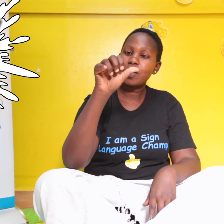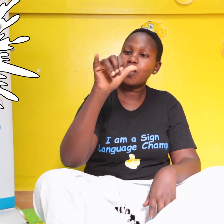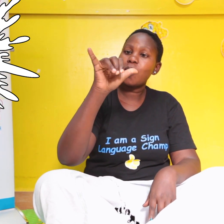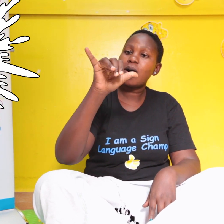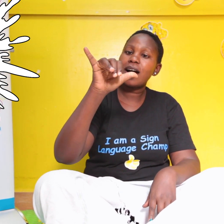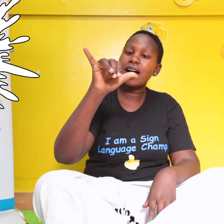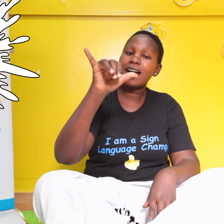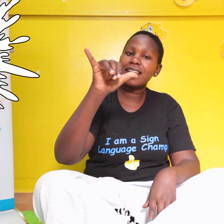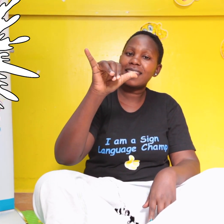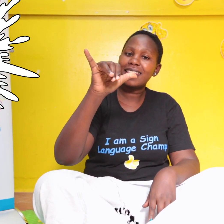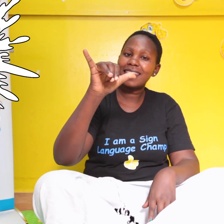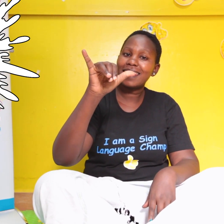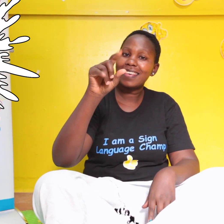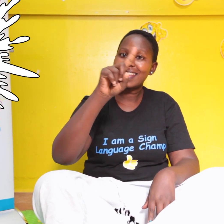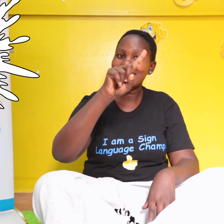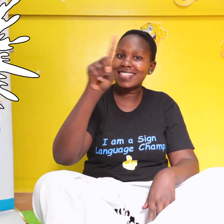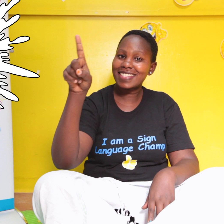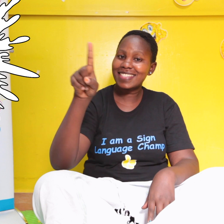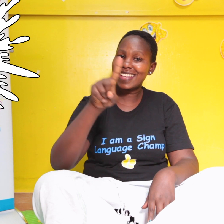Y, Z.